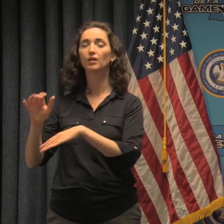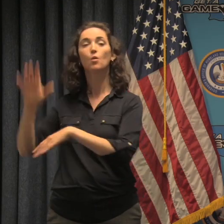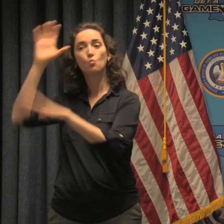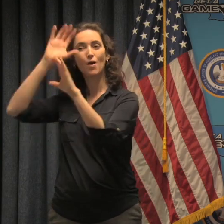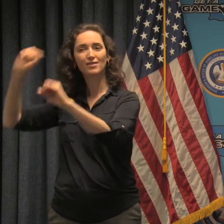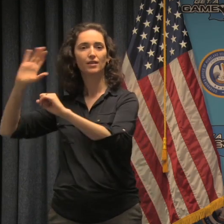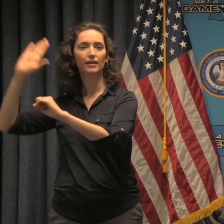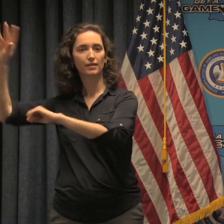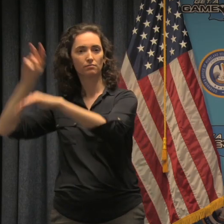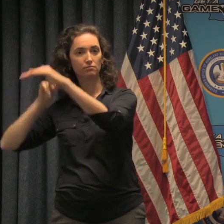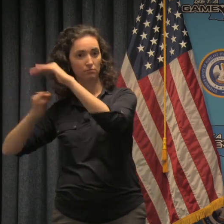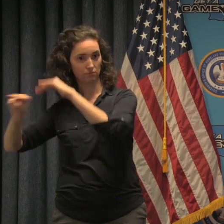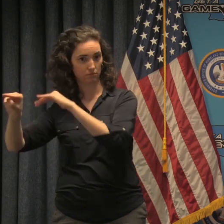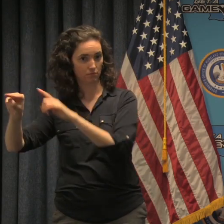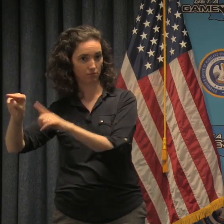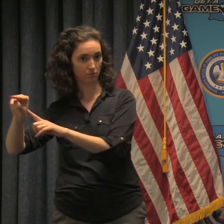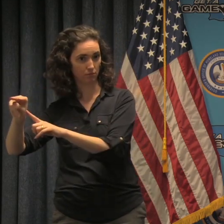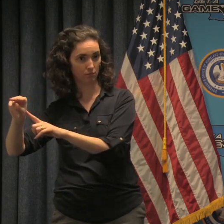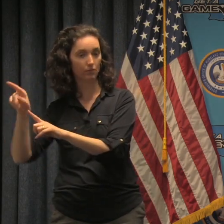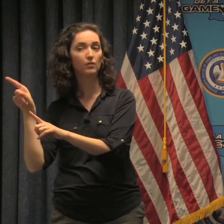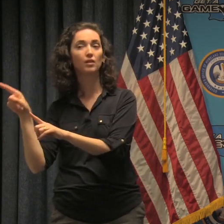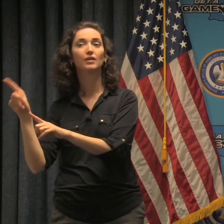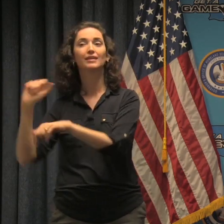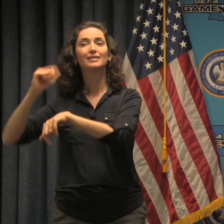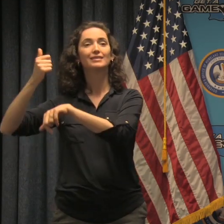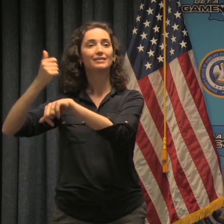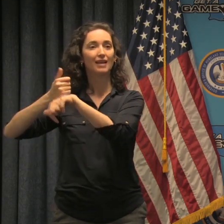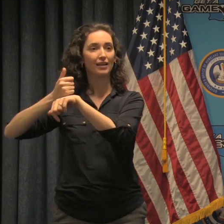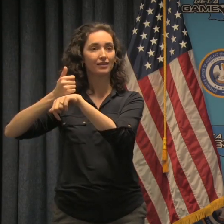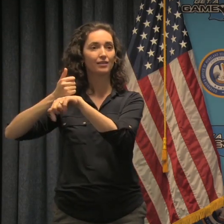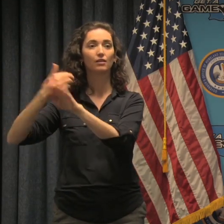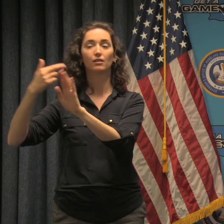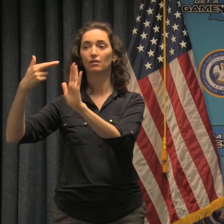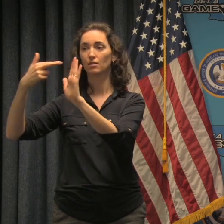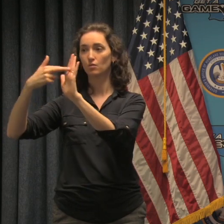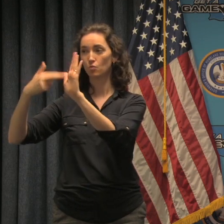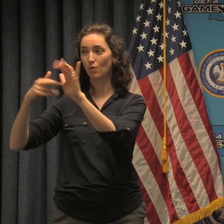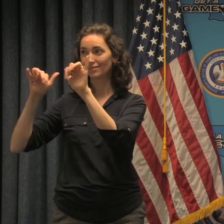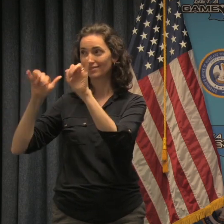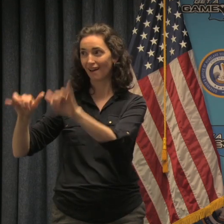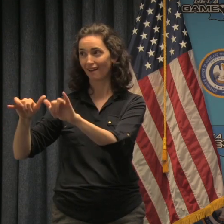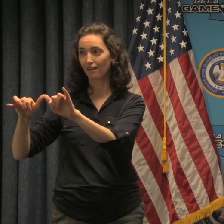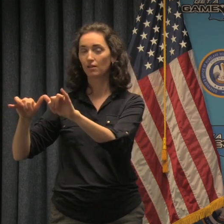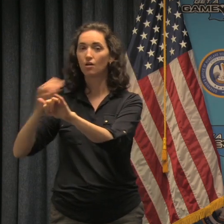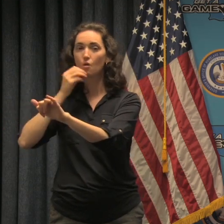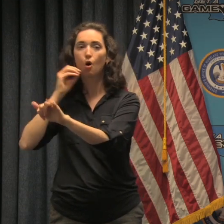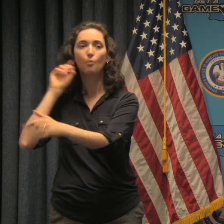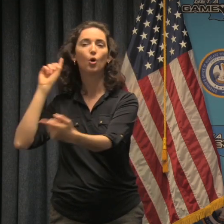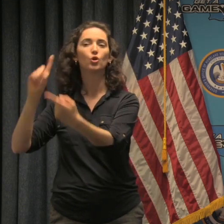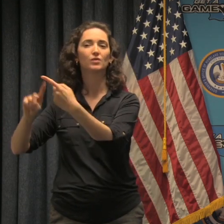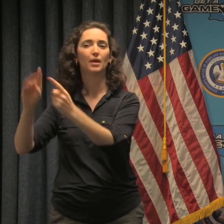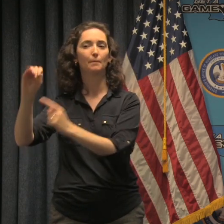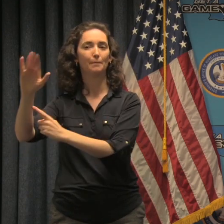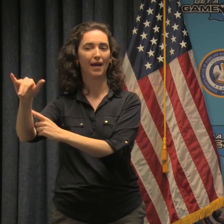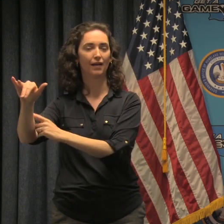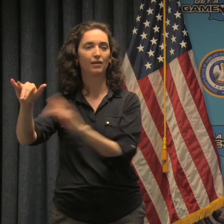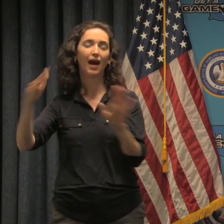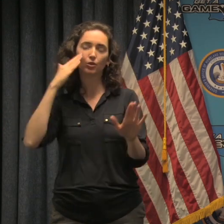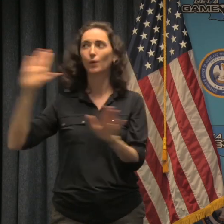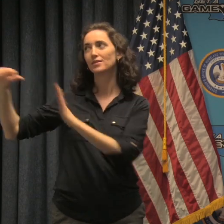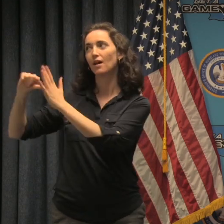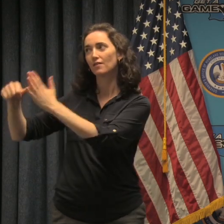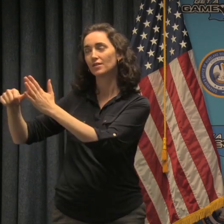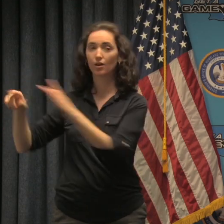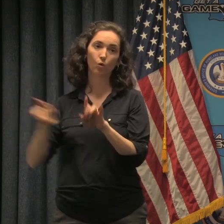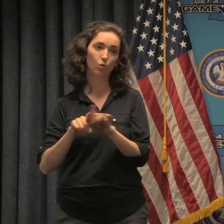day had the mitigation measures staying in place for the month of May. And I know his current emphasis, and by the way, my